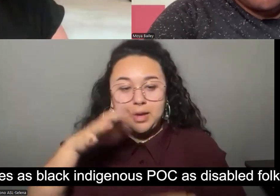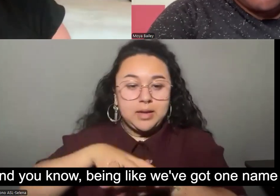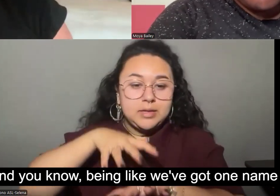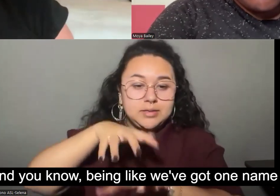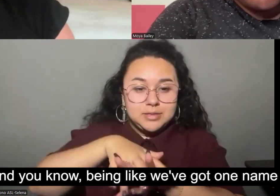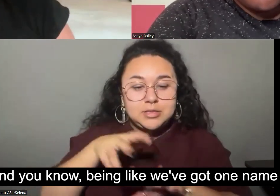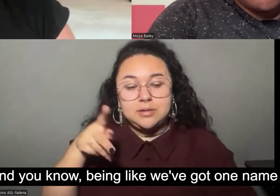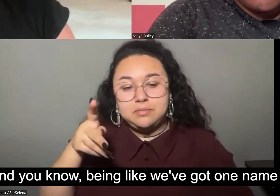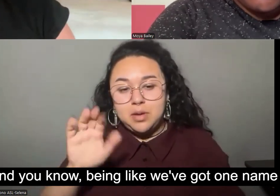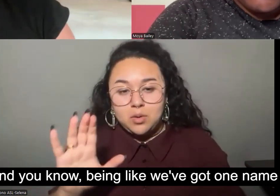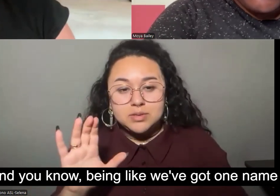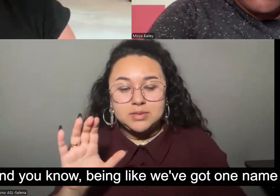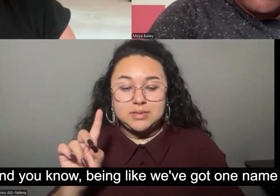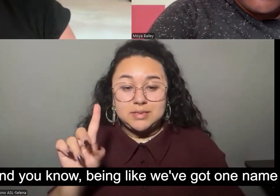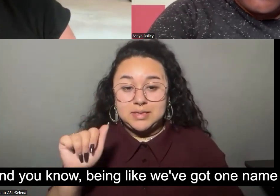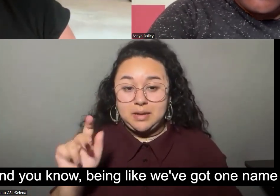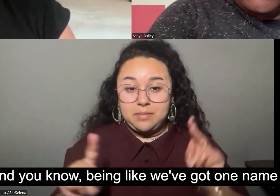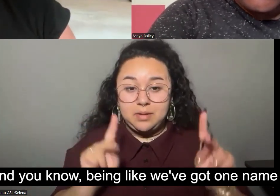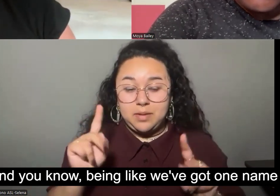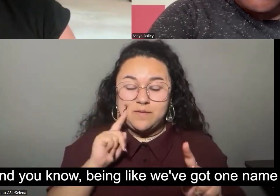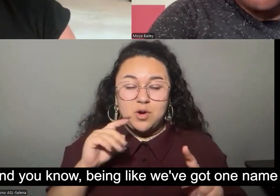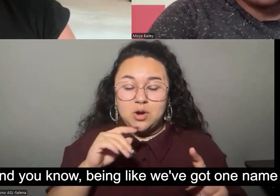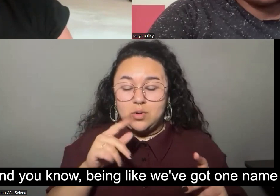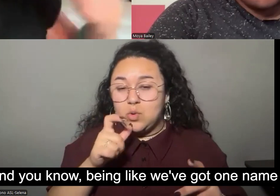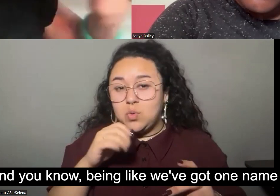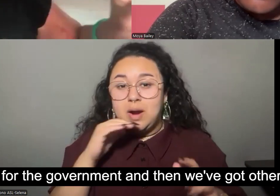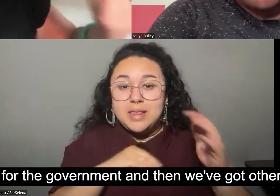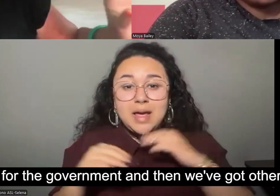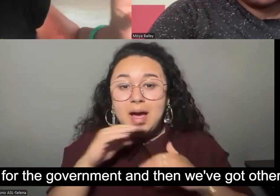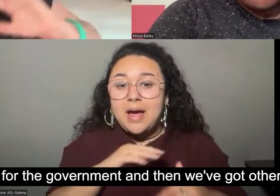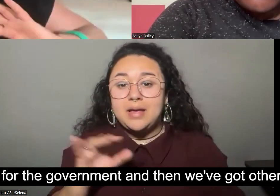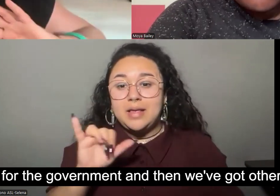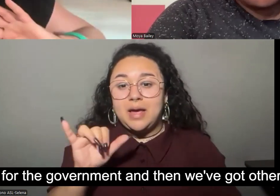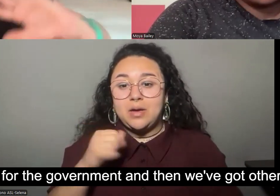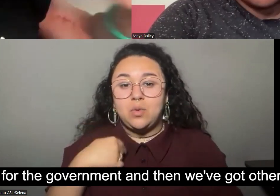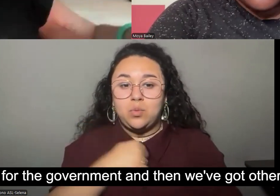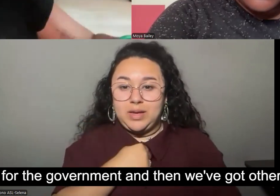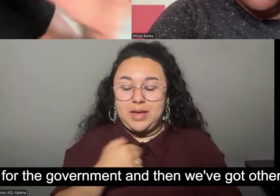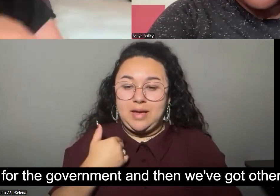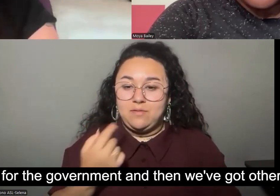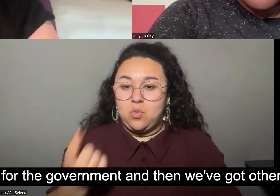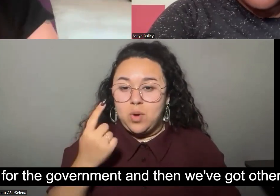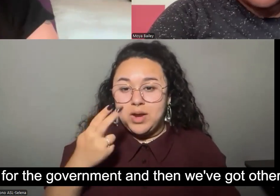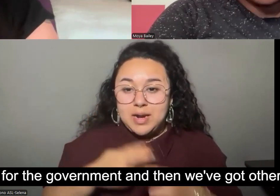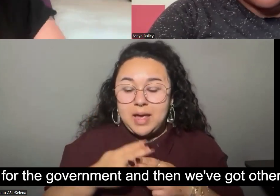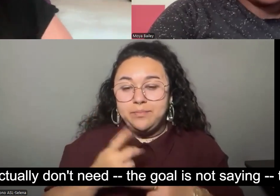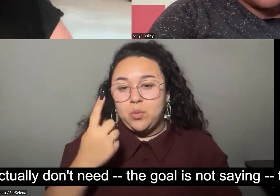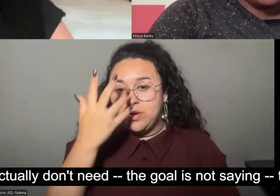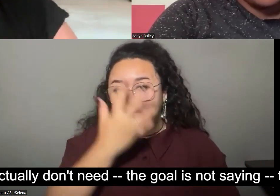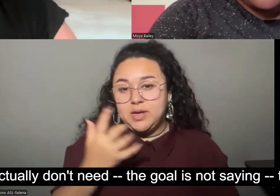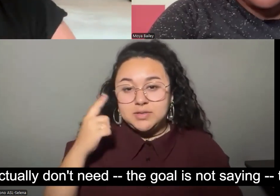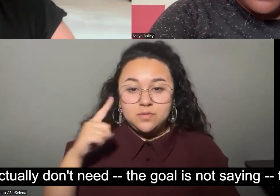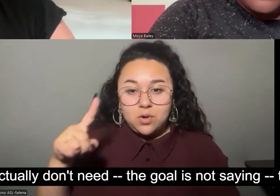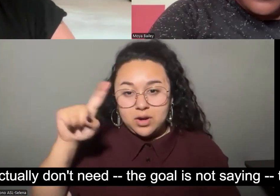disabled folks of lying and, being like, we've got one name and face for the government and then we've got others. And